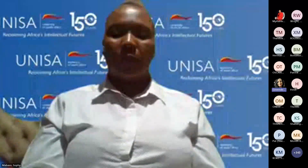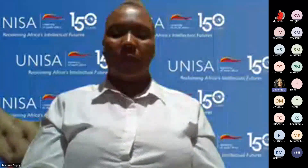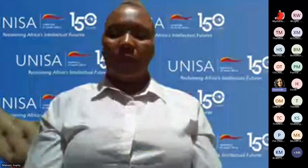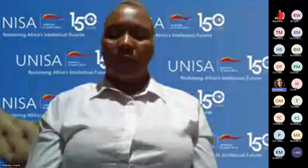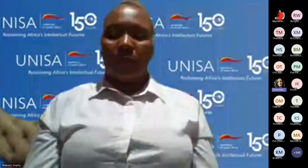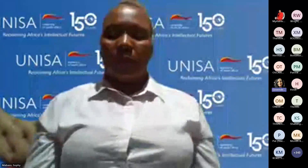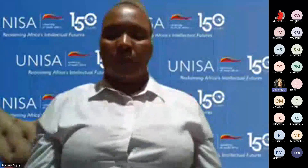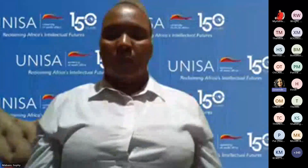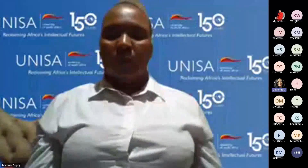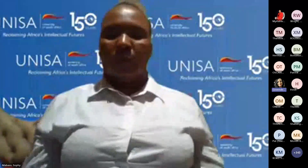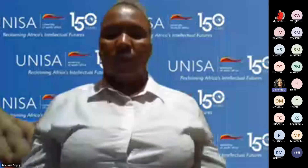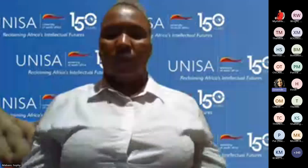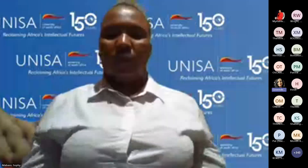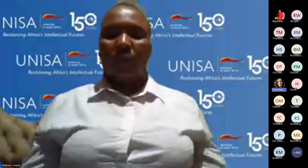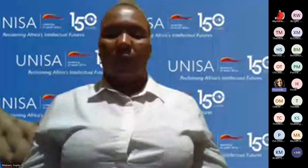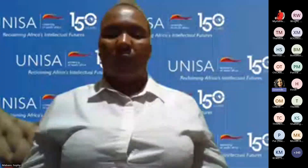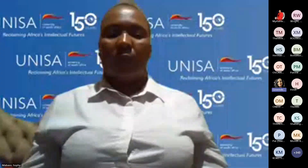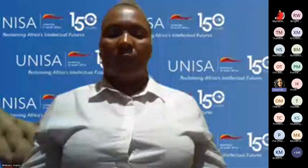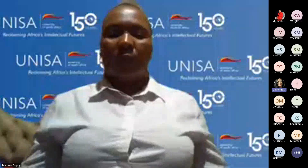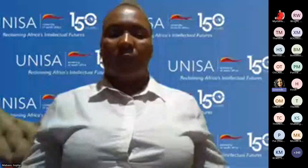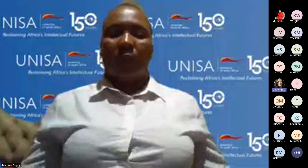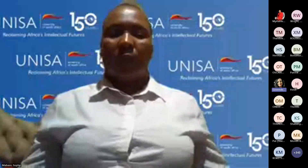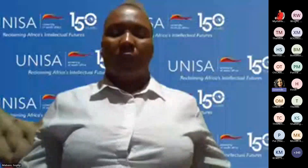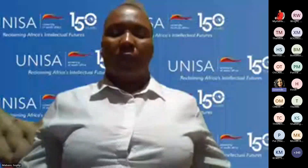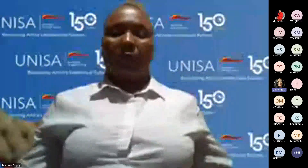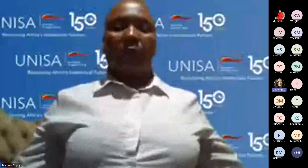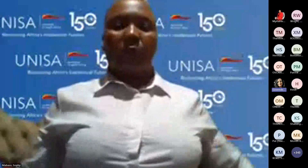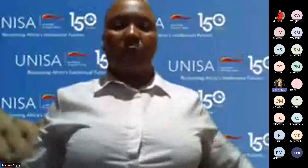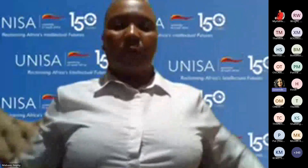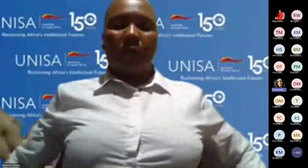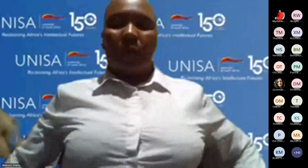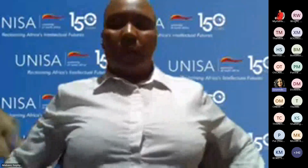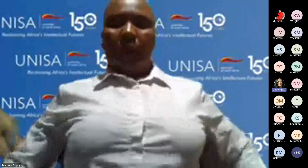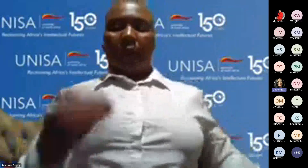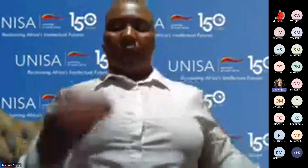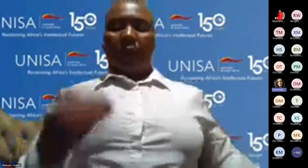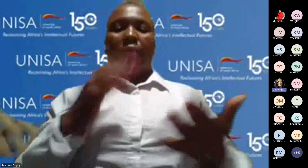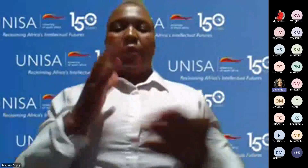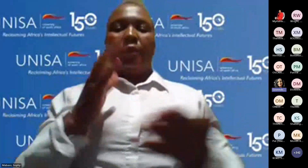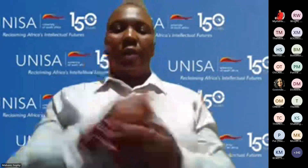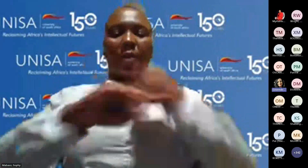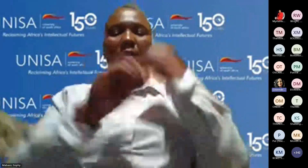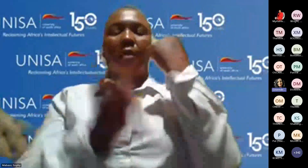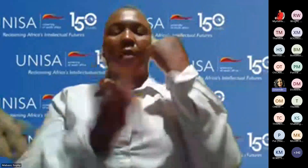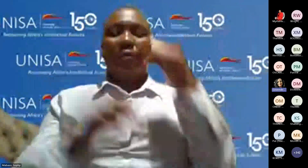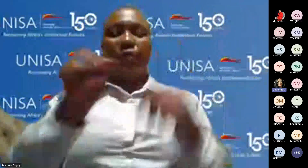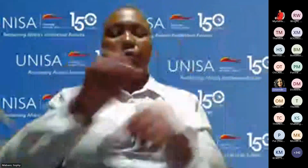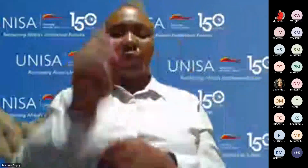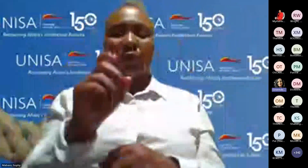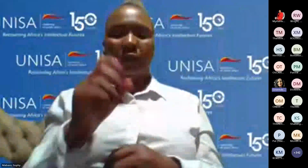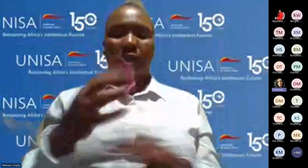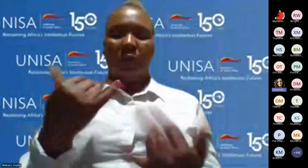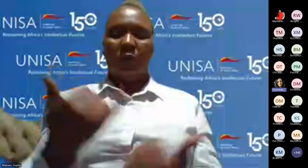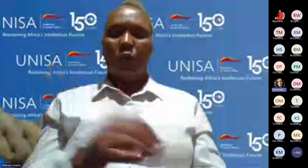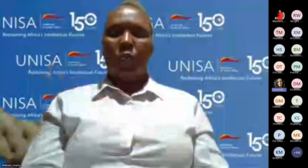Good evening. Sorry, colleagues. We'll take the last question now. Dr. Governor. Yes. Good